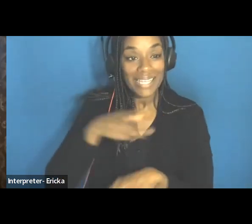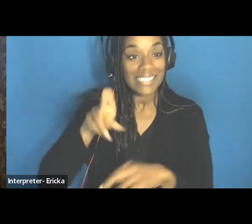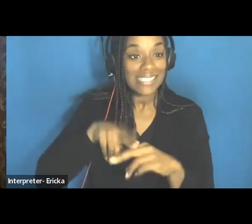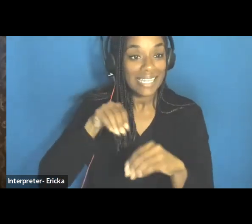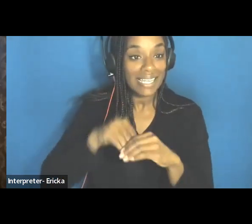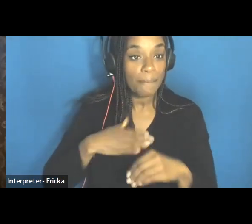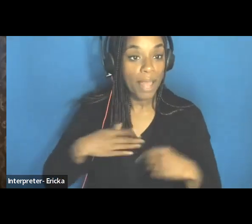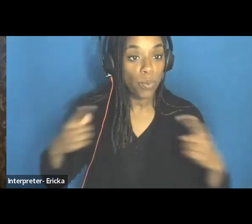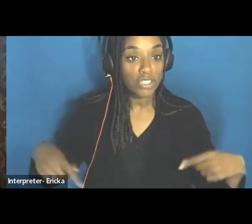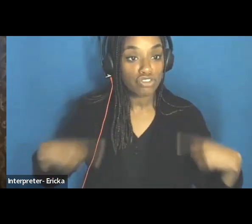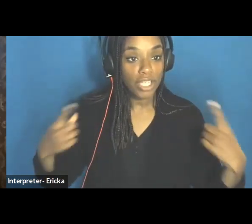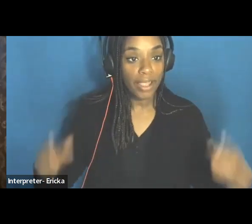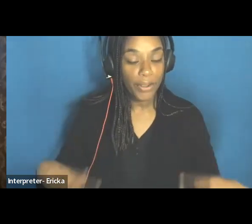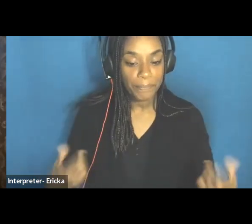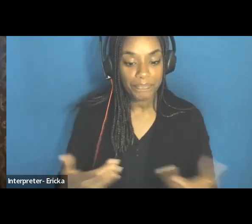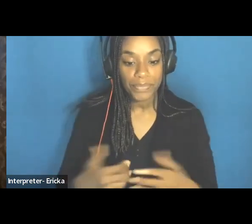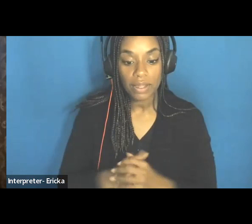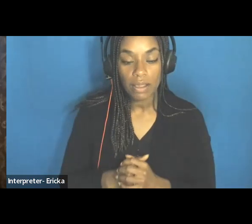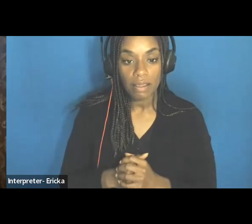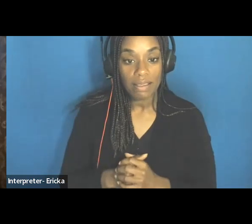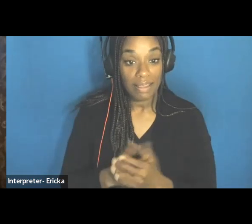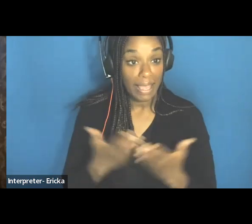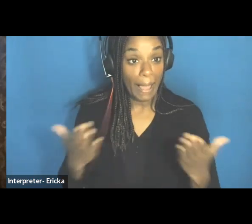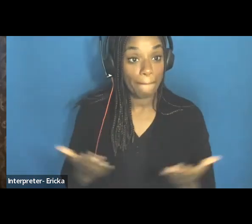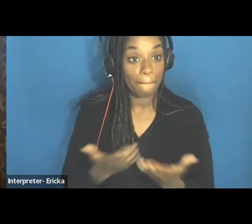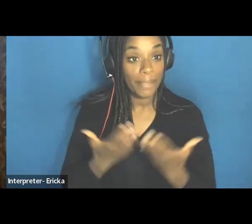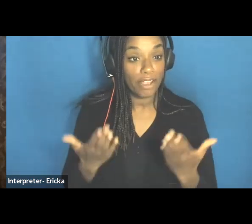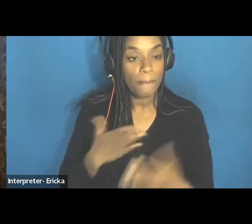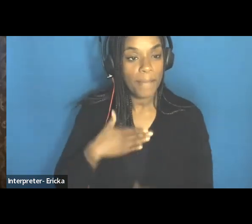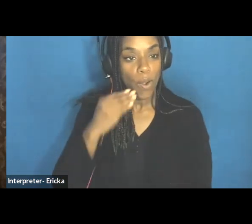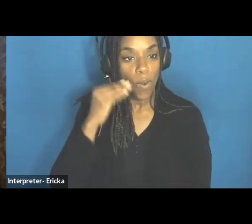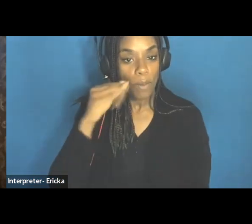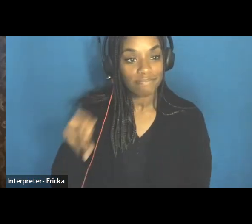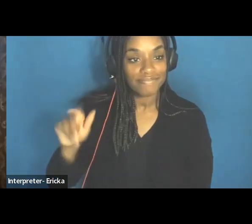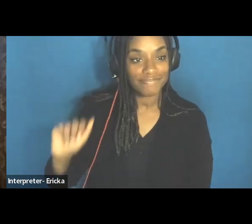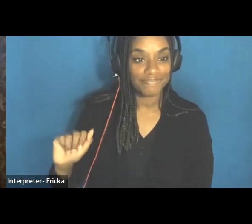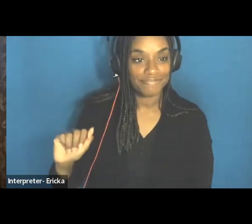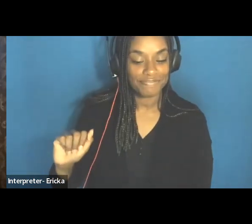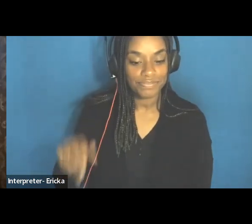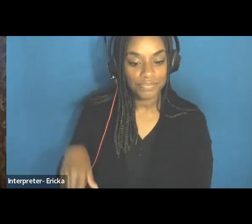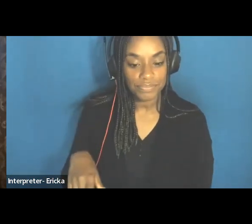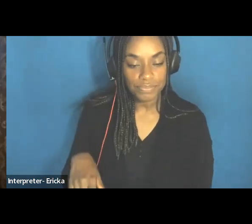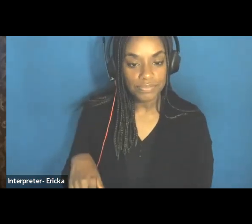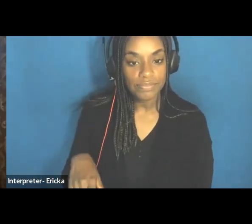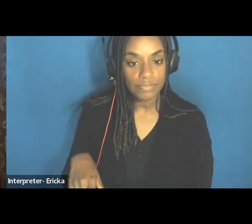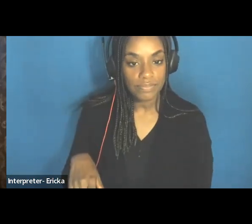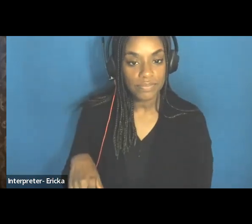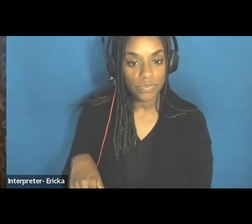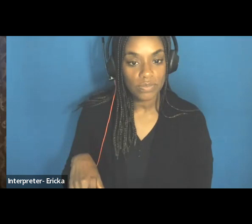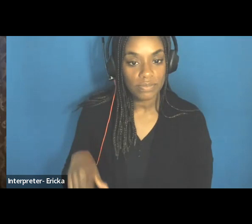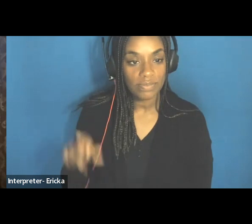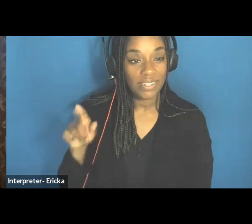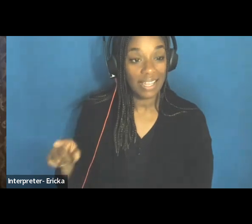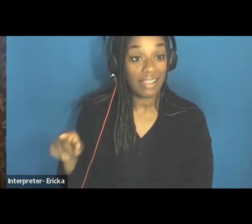am coming to you from my home in Philadelphia, Pennsylvania, the occupied land of